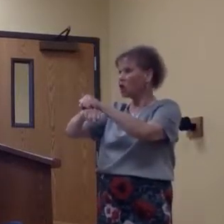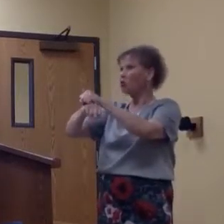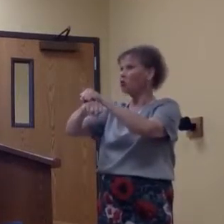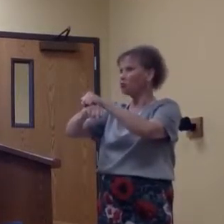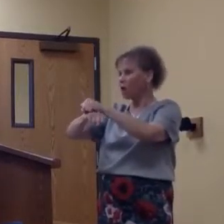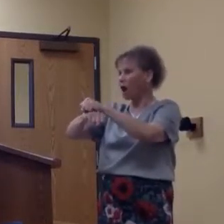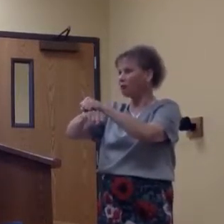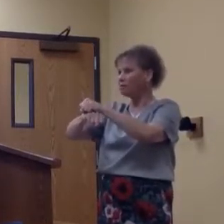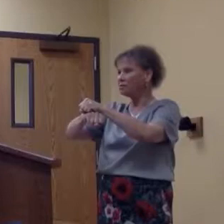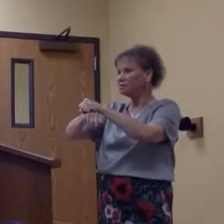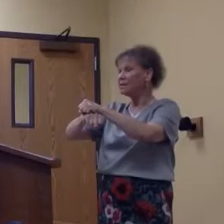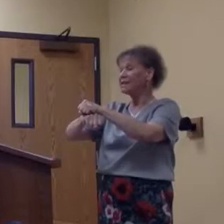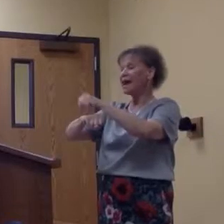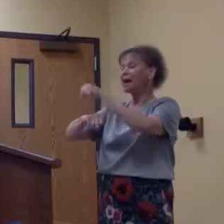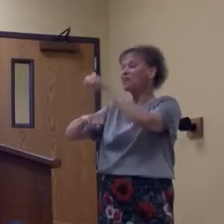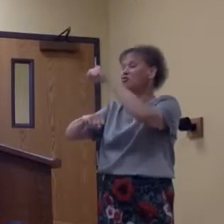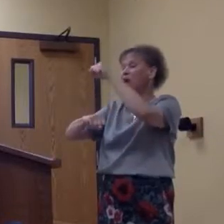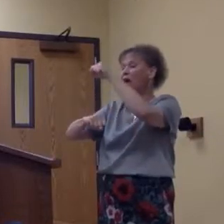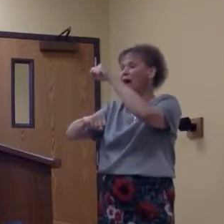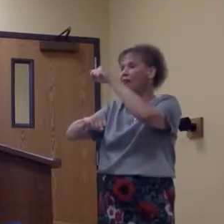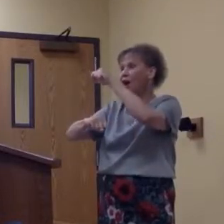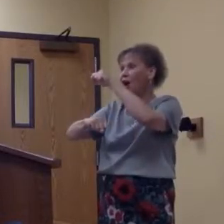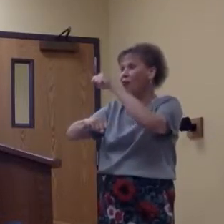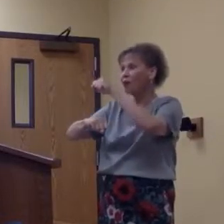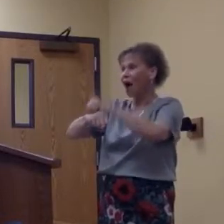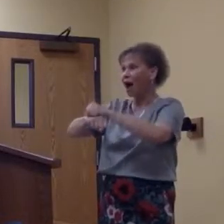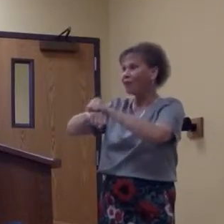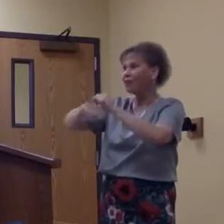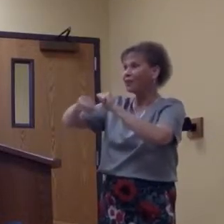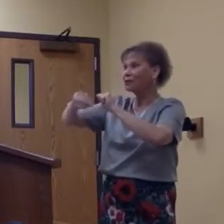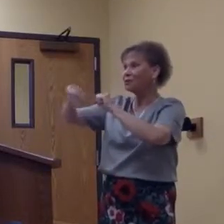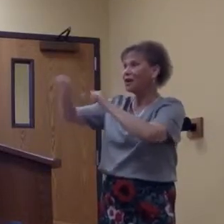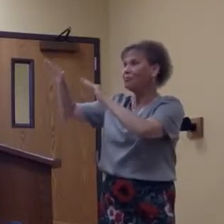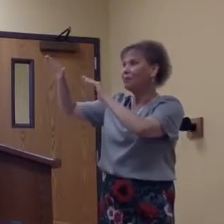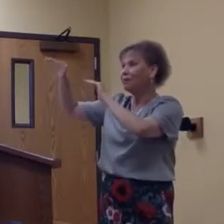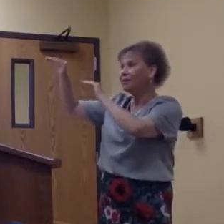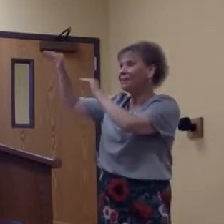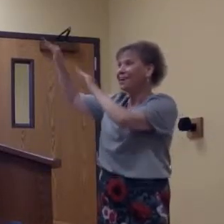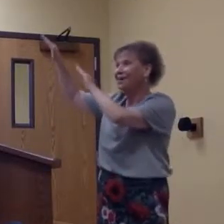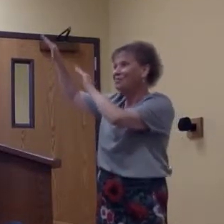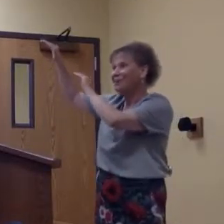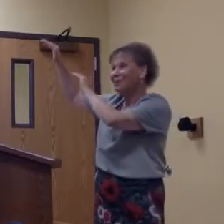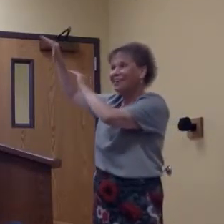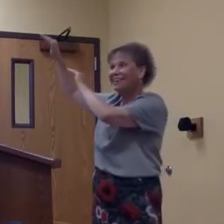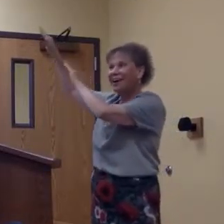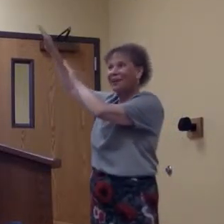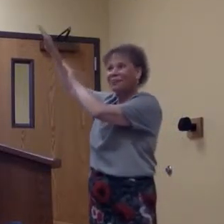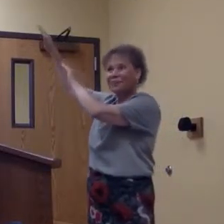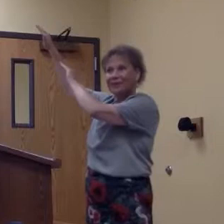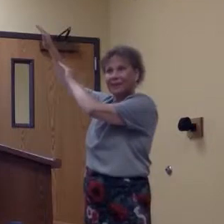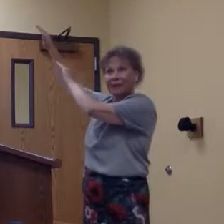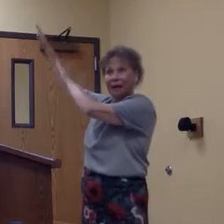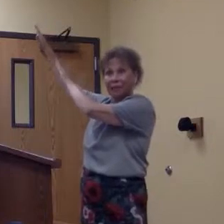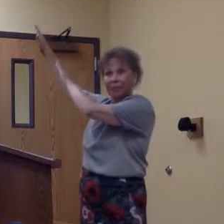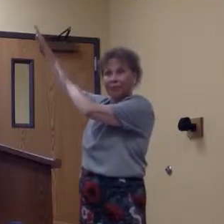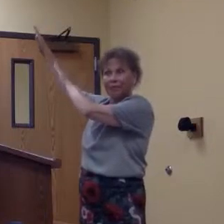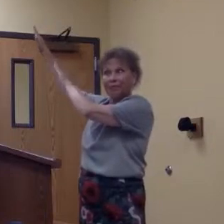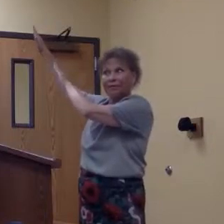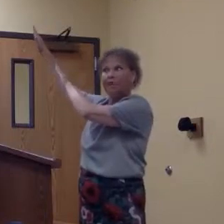Stone, rock. Now, if you have a rock that goes up and up and up and up,